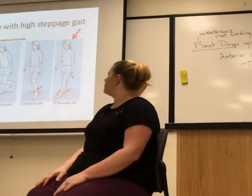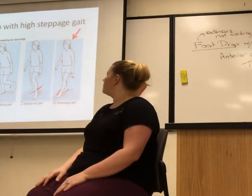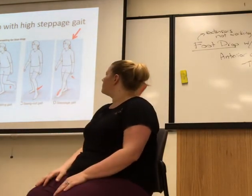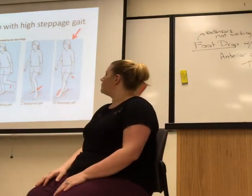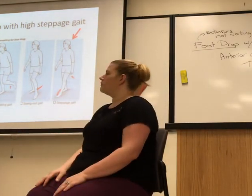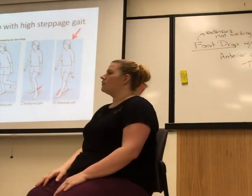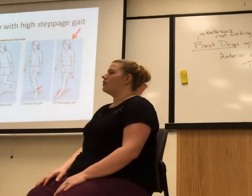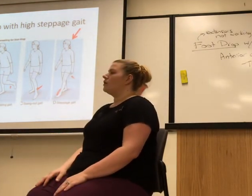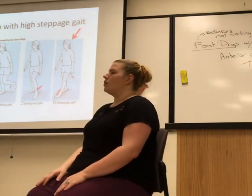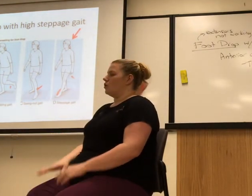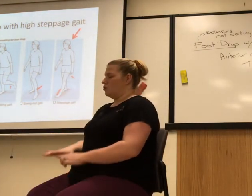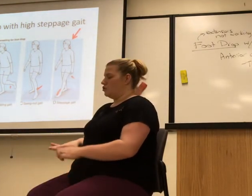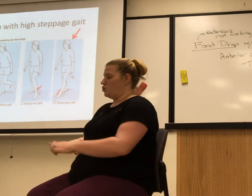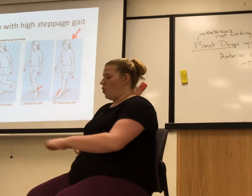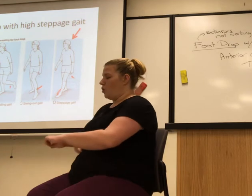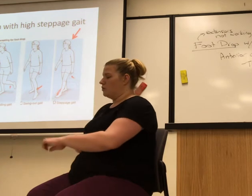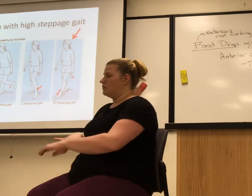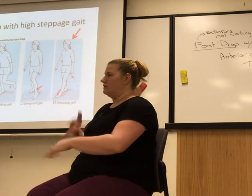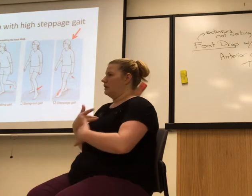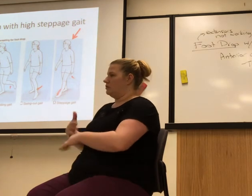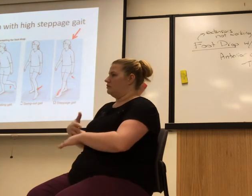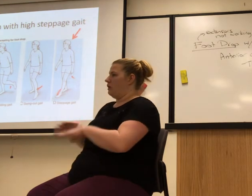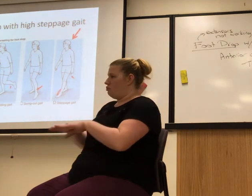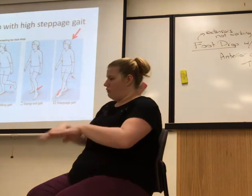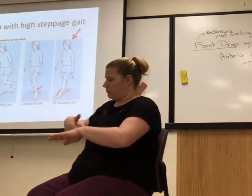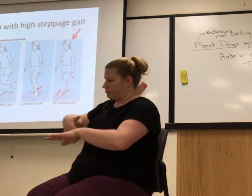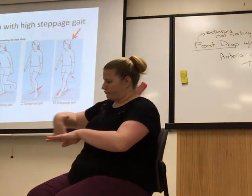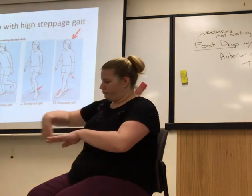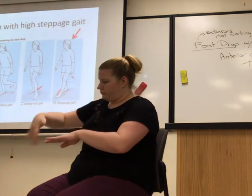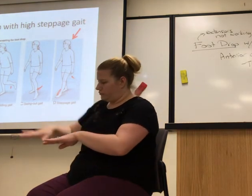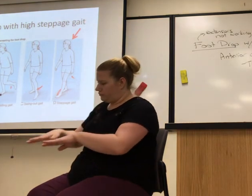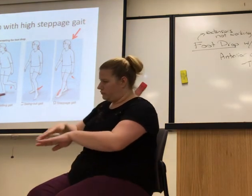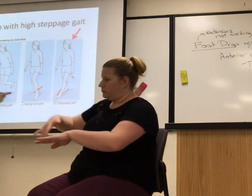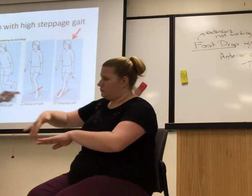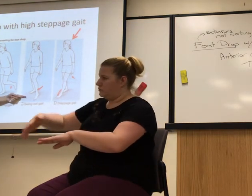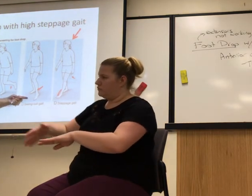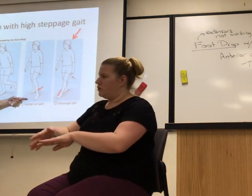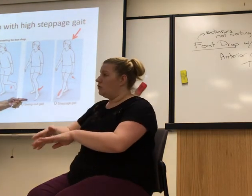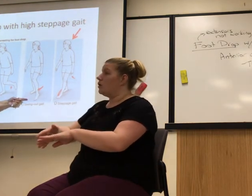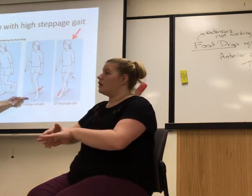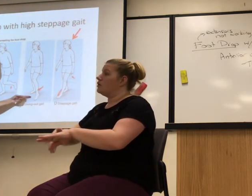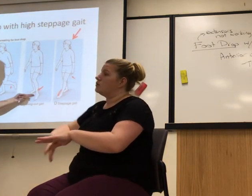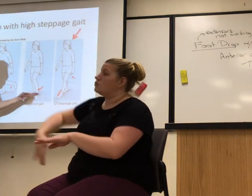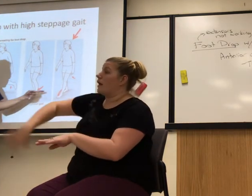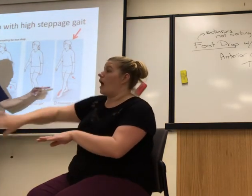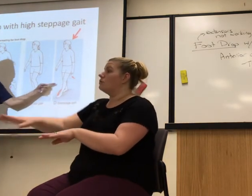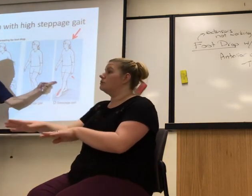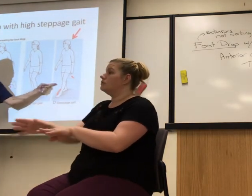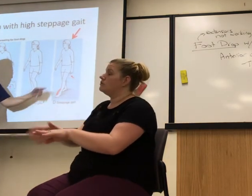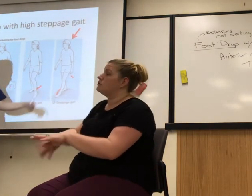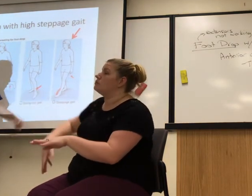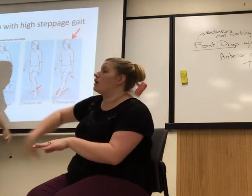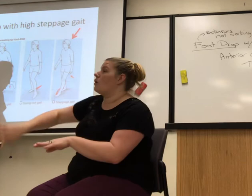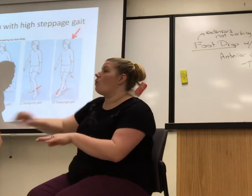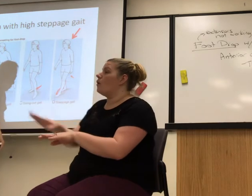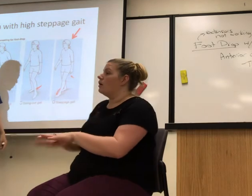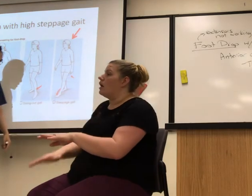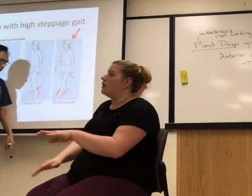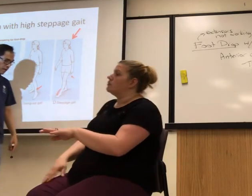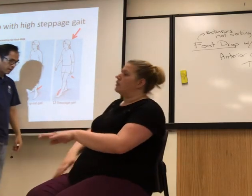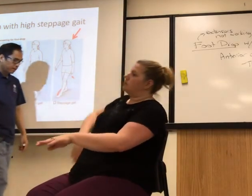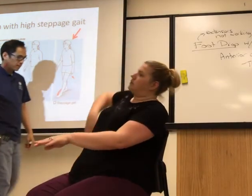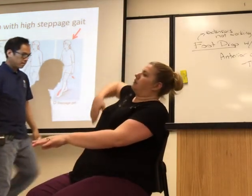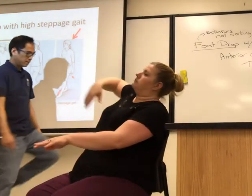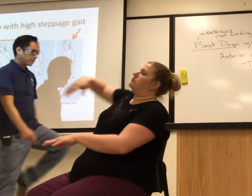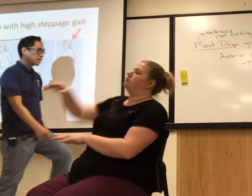use to not clear ground during swing phase. So you can waddle, you can swing out. The example I'm going to show you is a high steppage gait where you